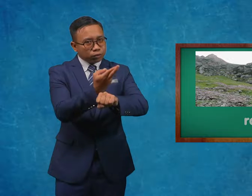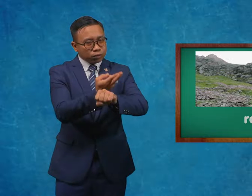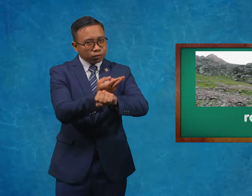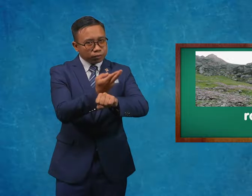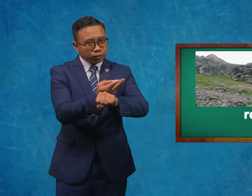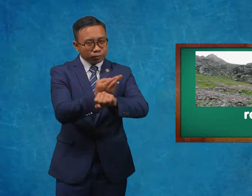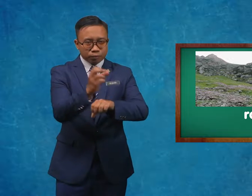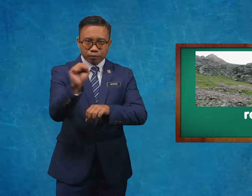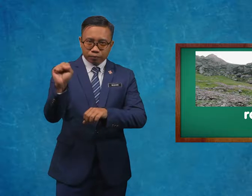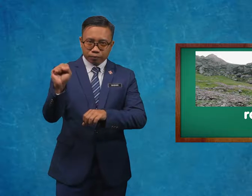Rocks.